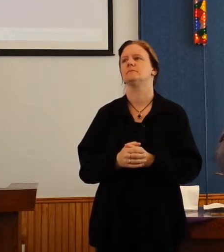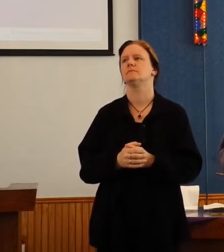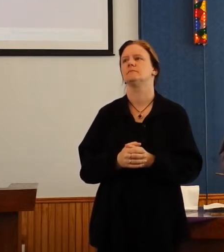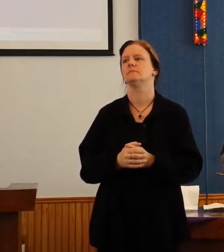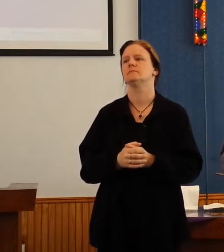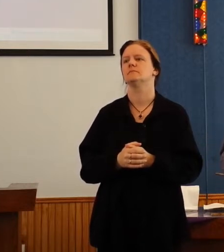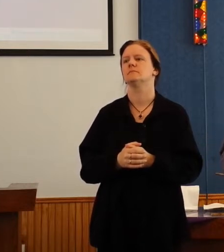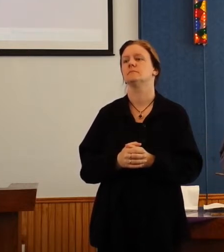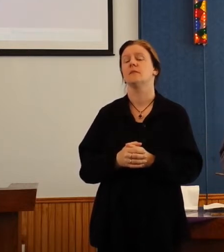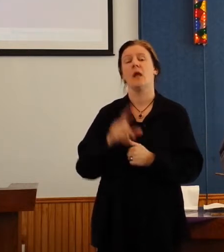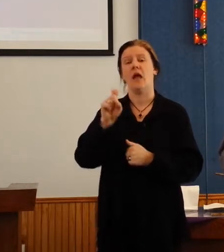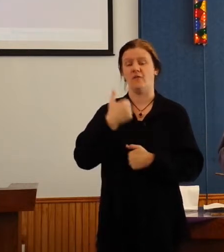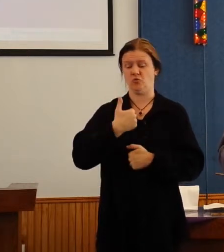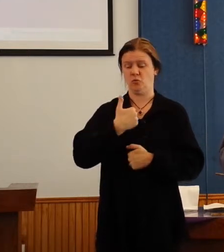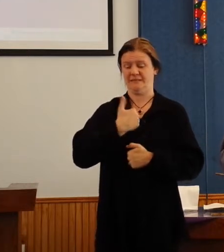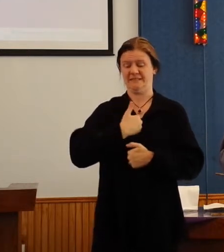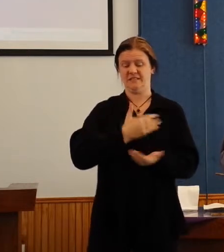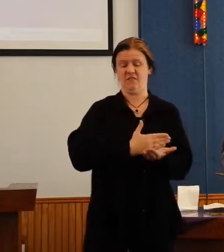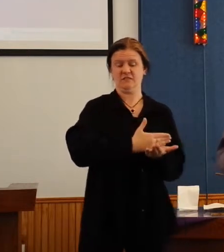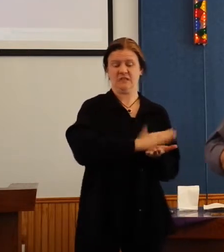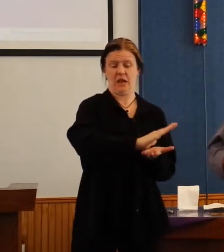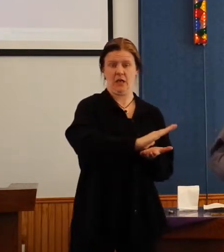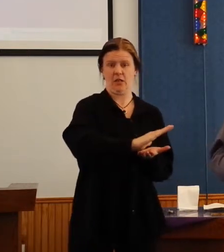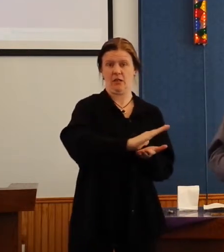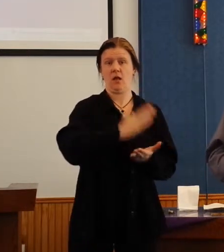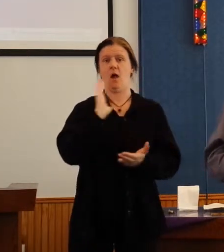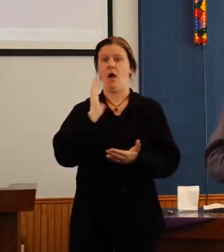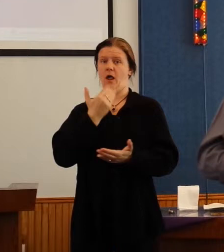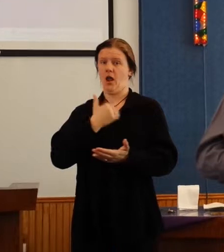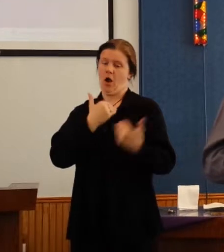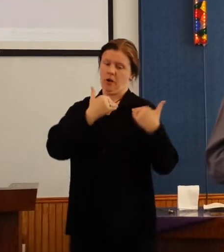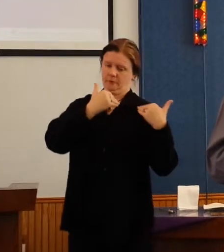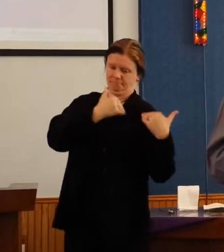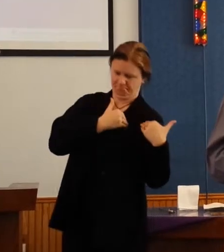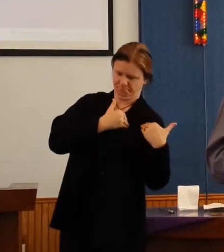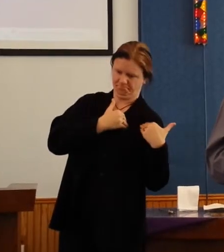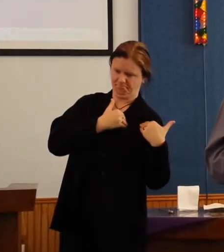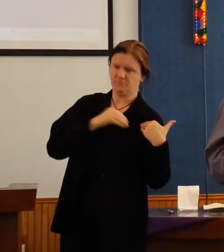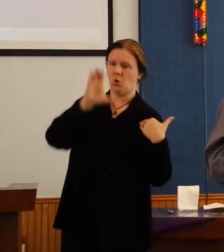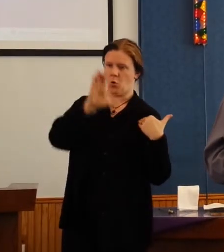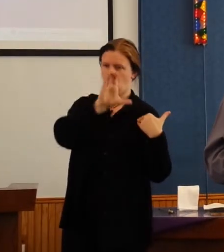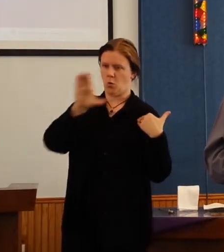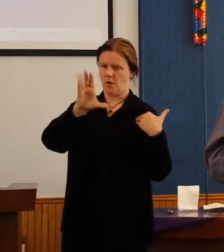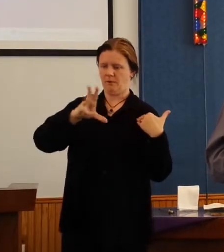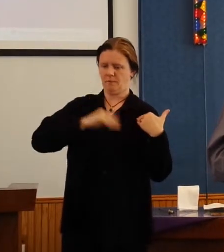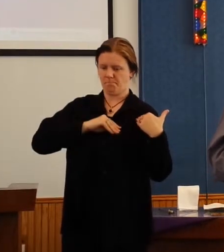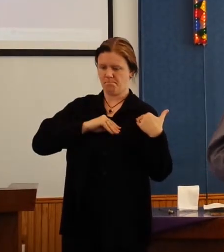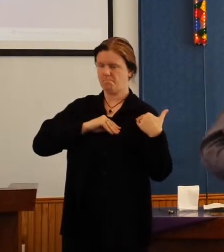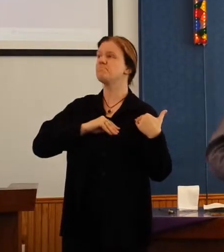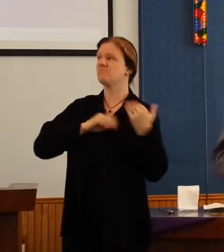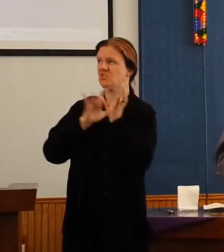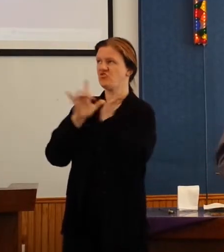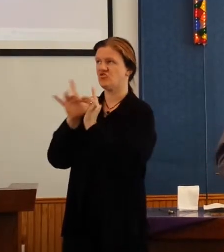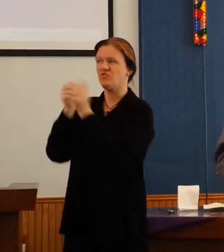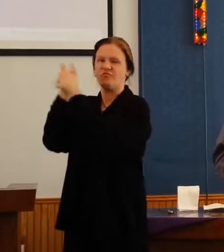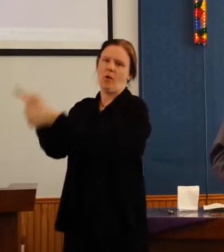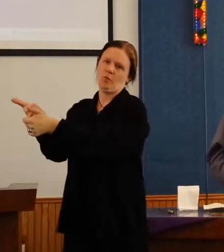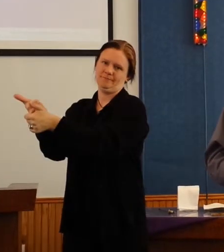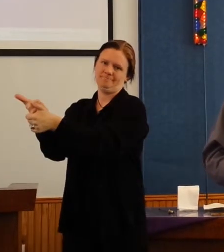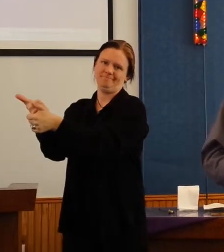it involves self-denial, taking up our cross, and following Jesus. It means living